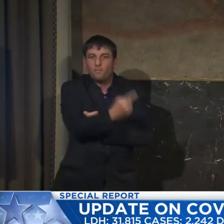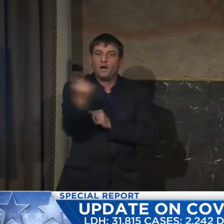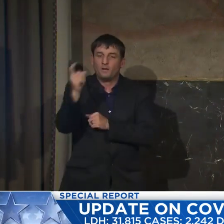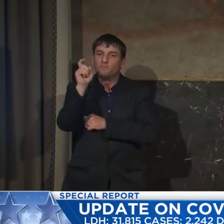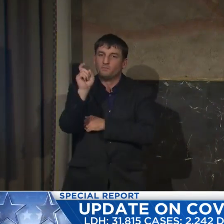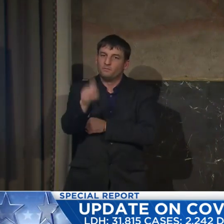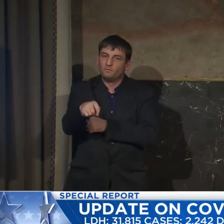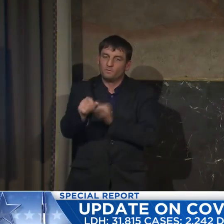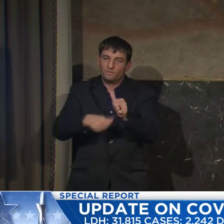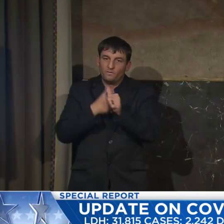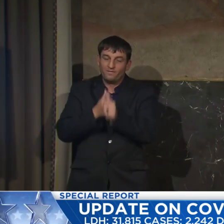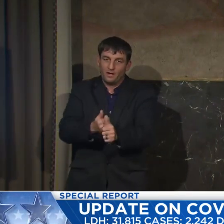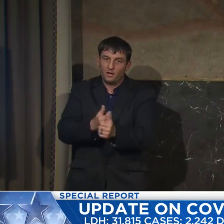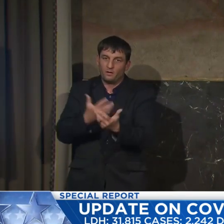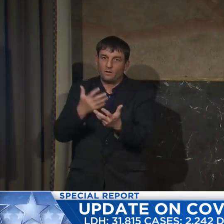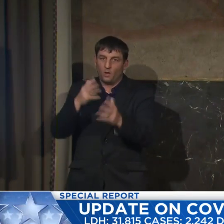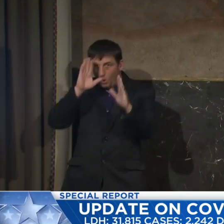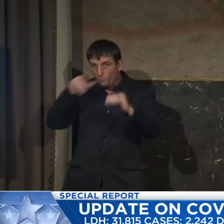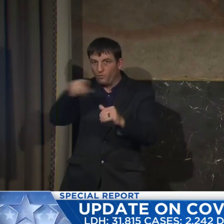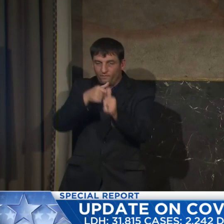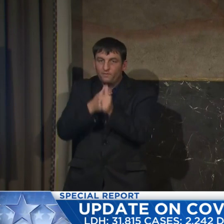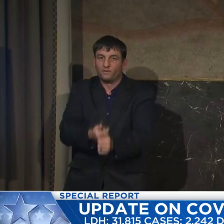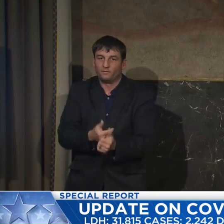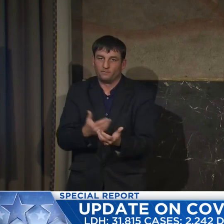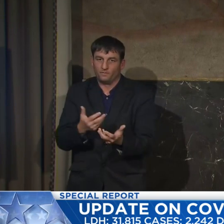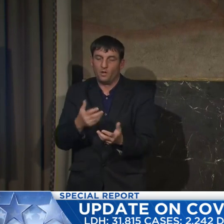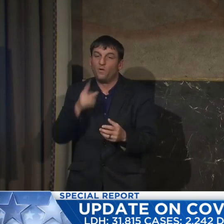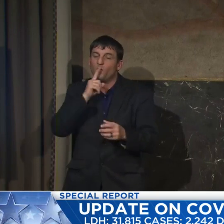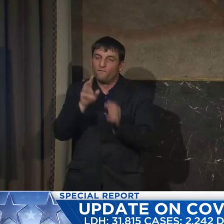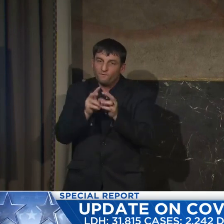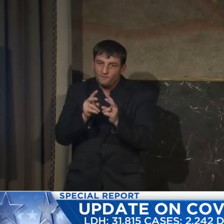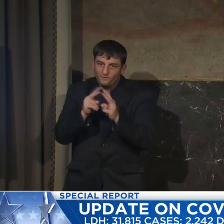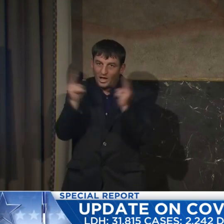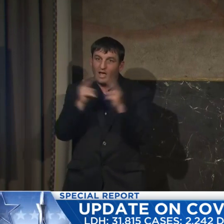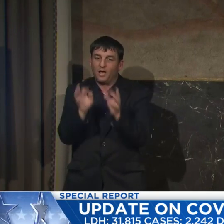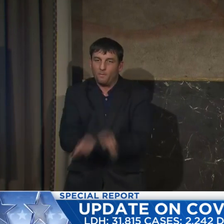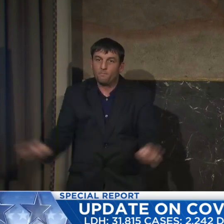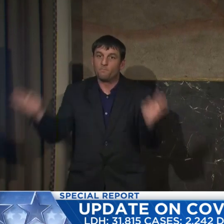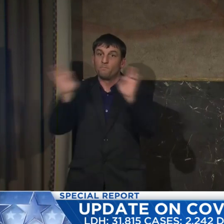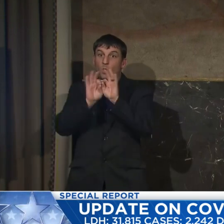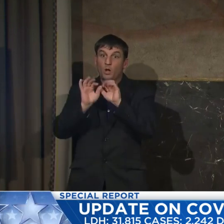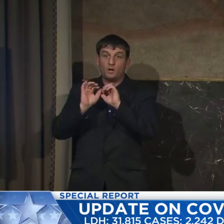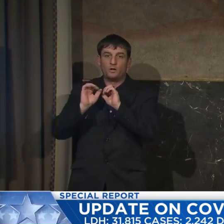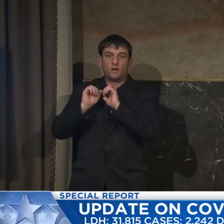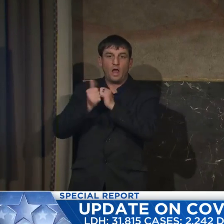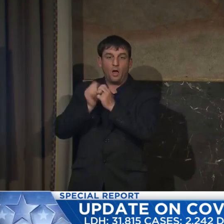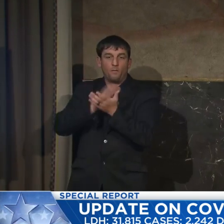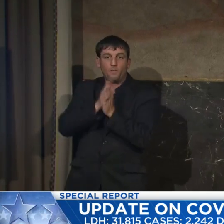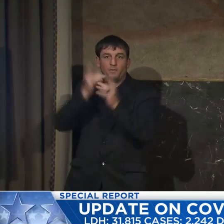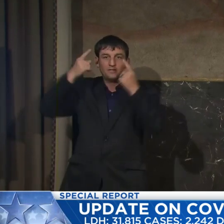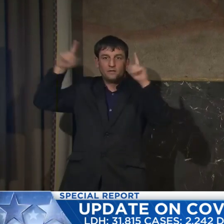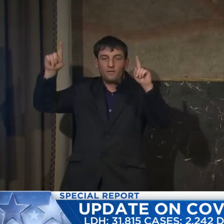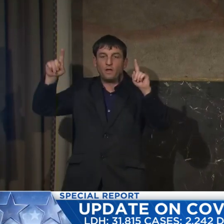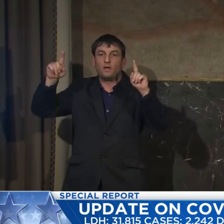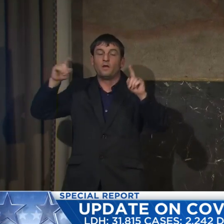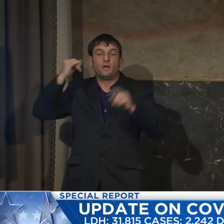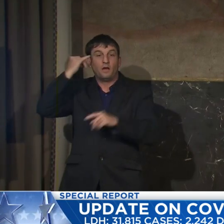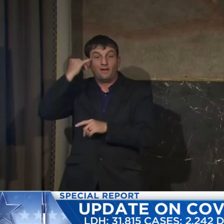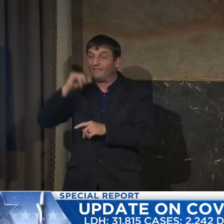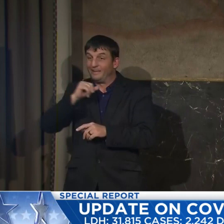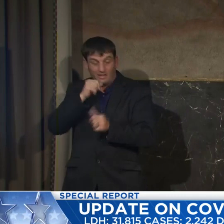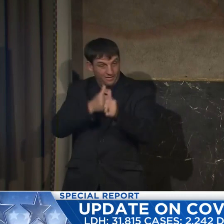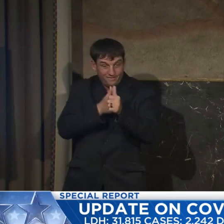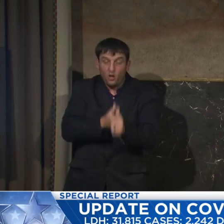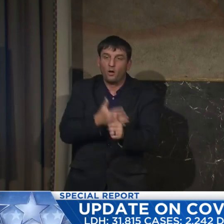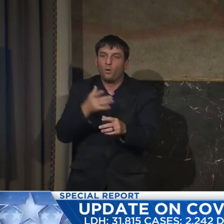you play that role. It's extremely important if we're going to be successful and not have to go backwards in terms of putting